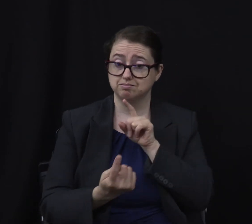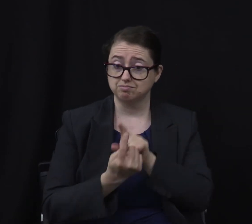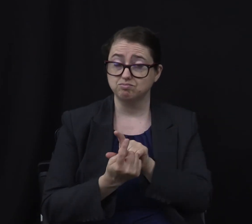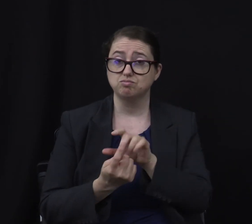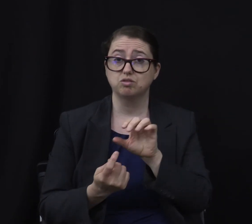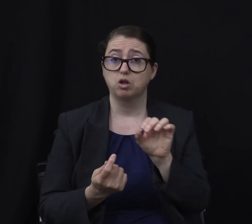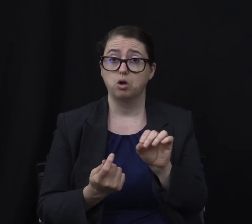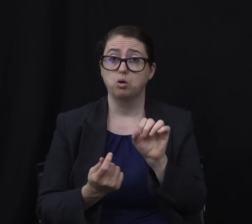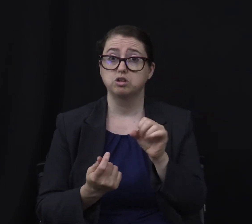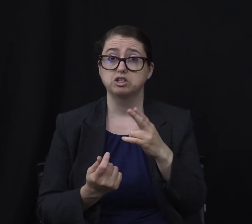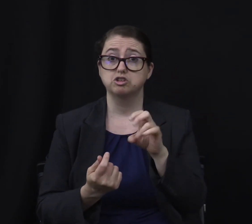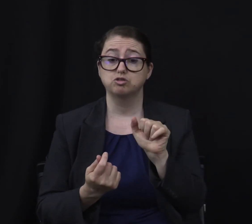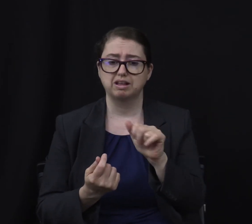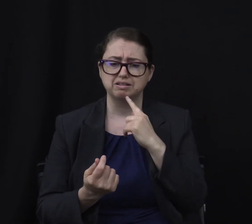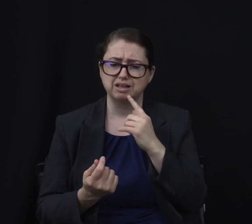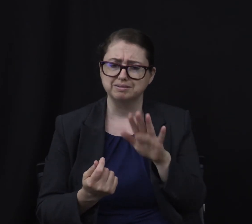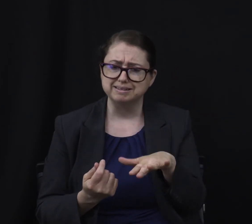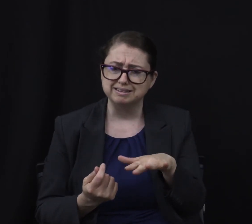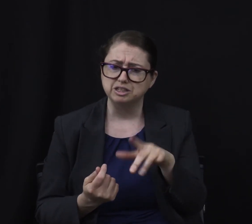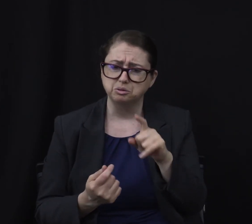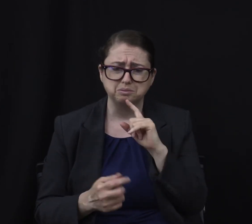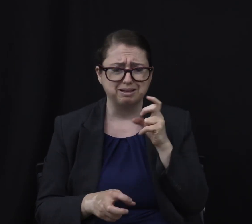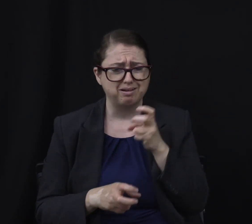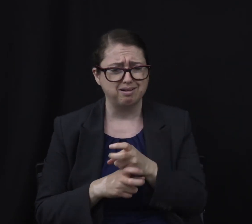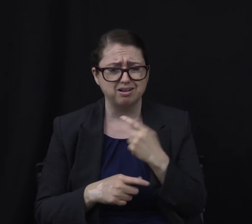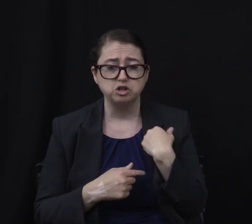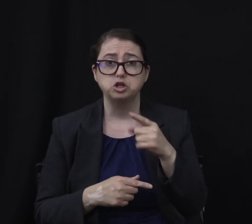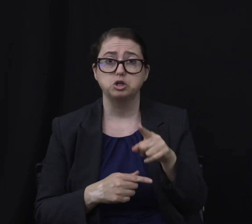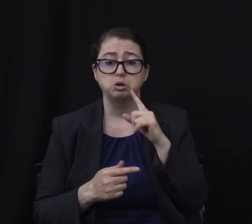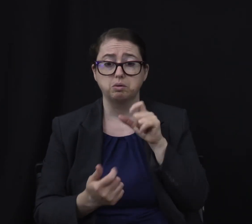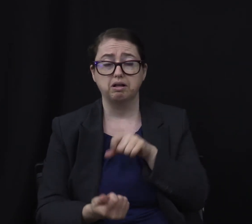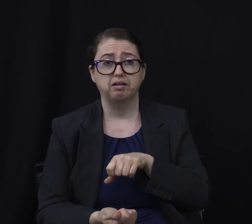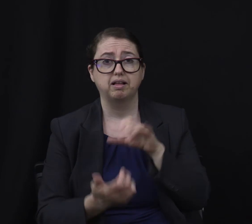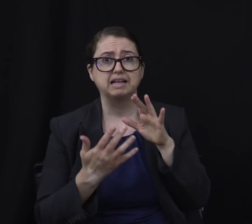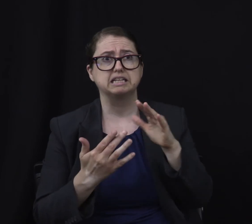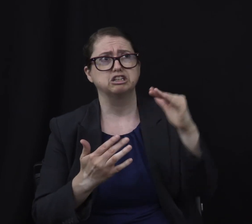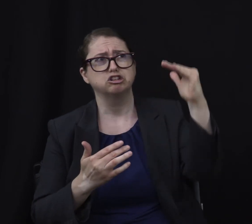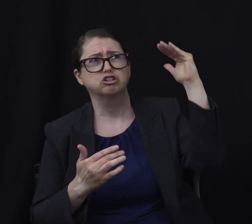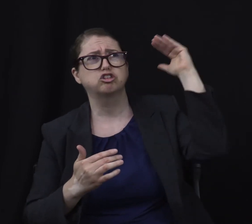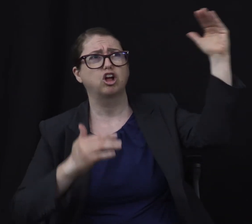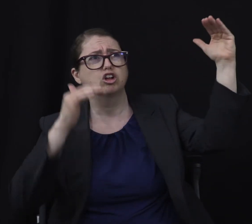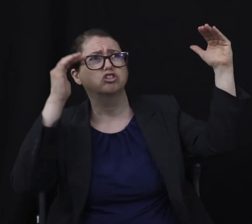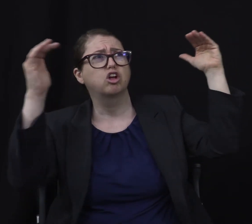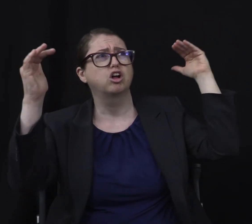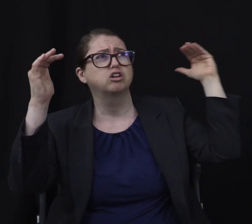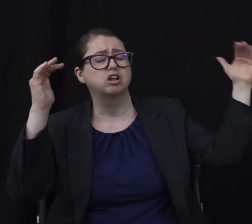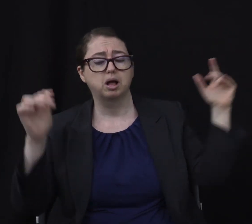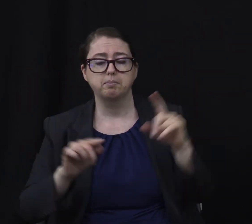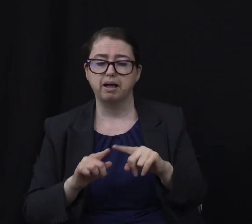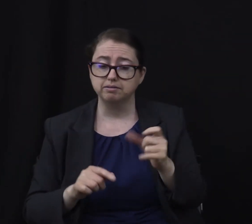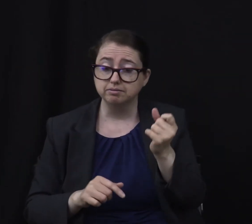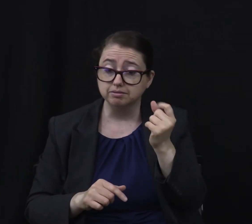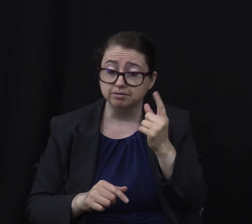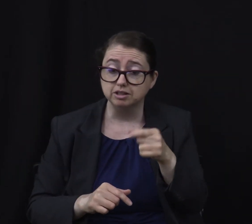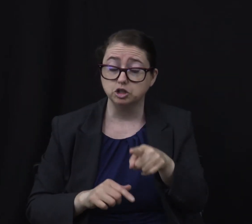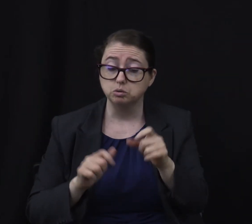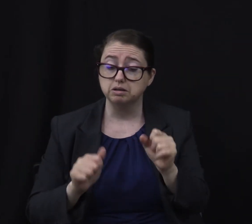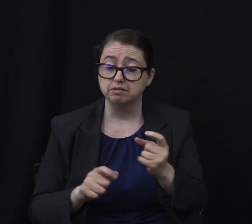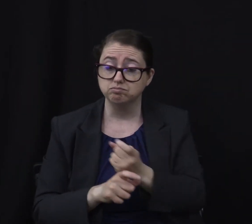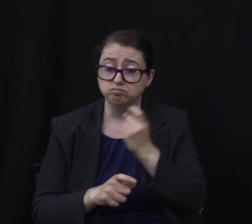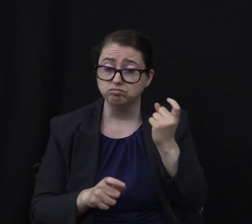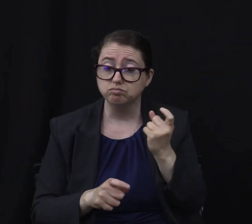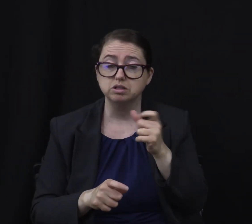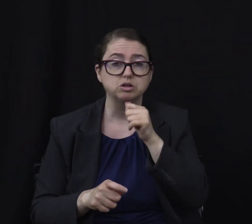to do. You're going to stand before literal giants, but listen, you can be victorious. You don't just have a prayer